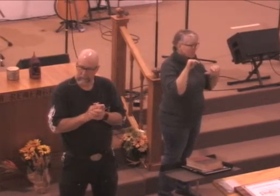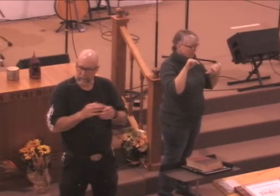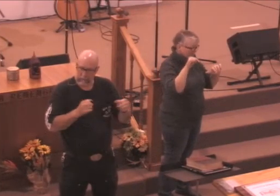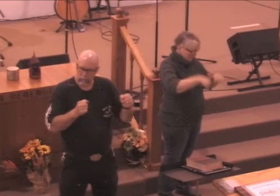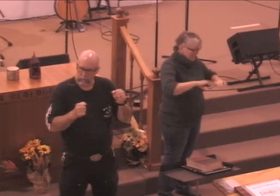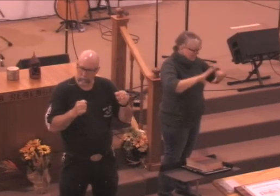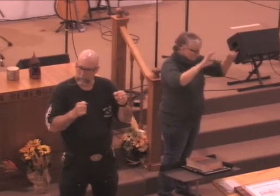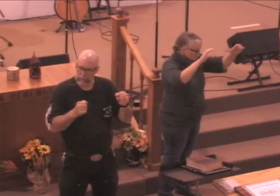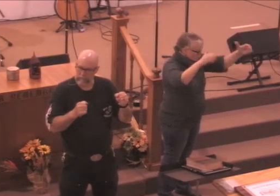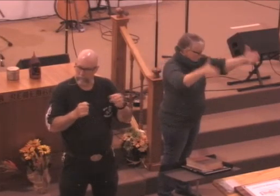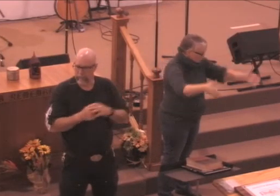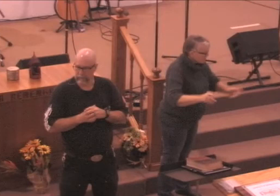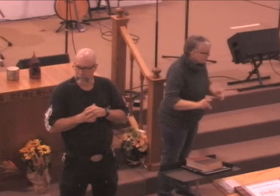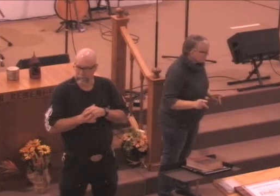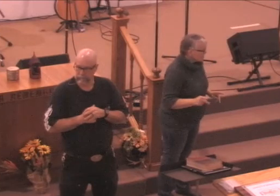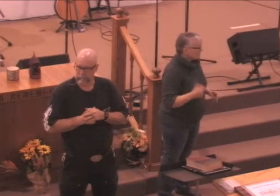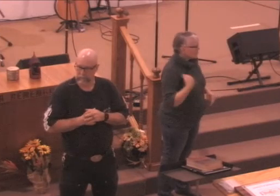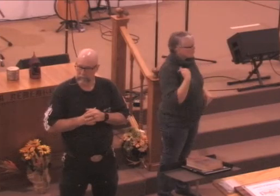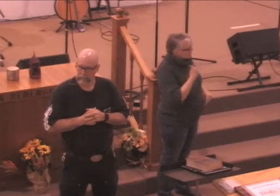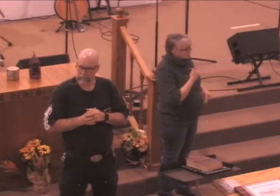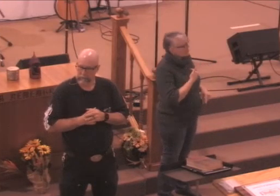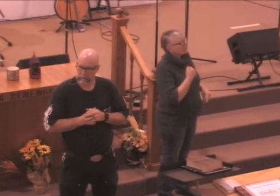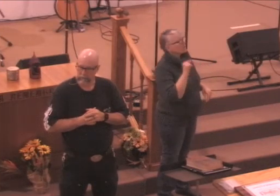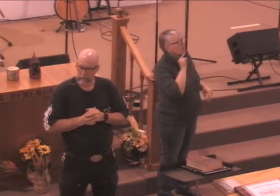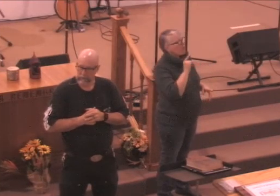I thank you that we're in the fight